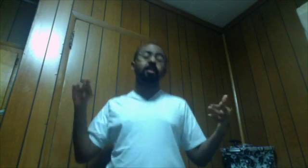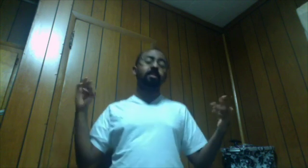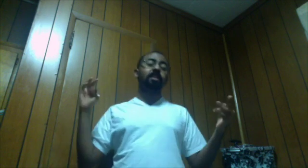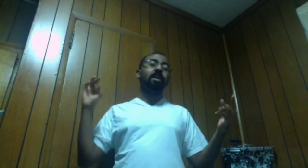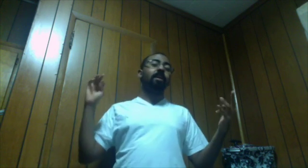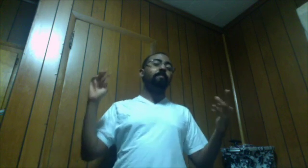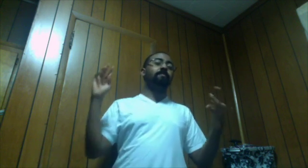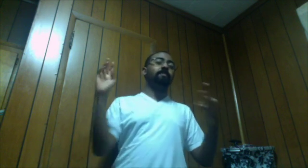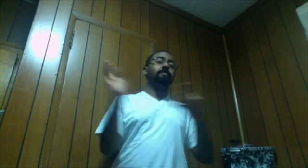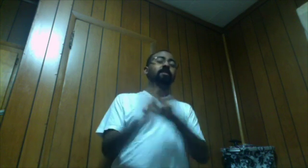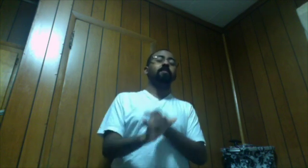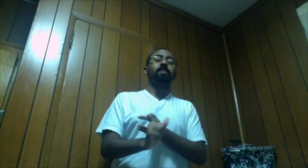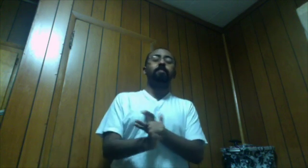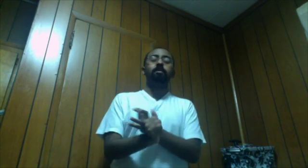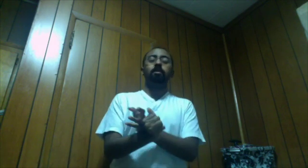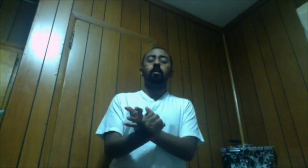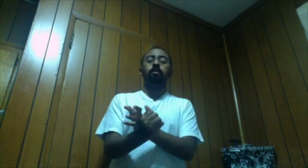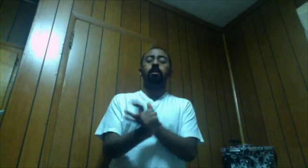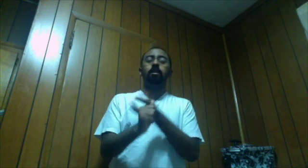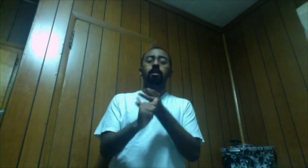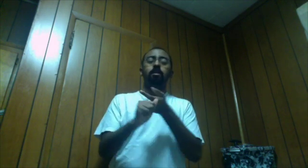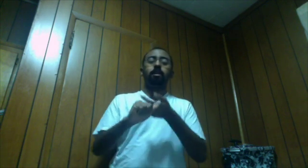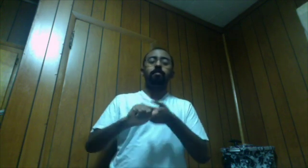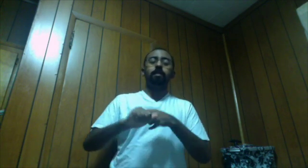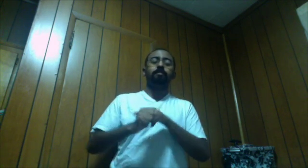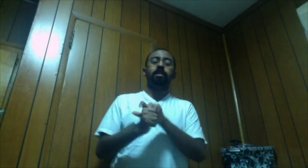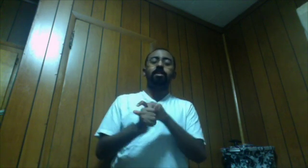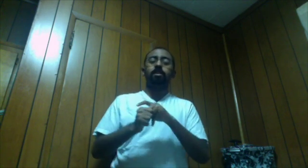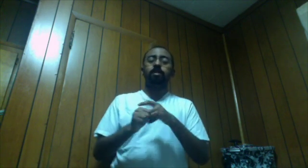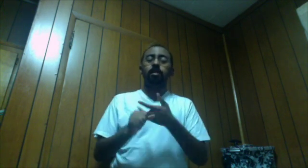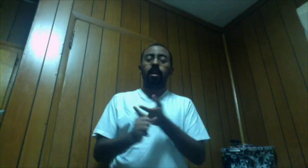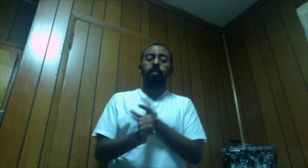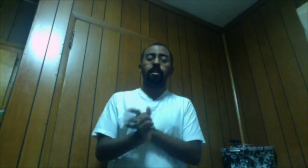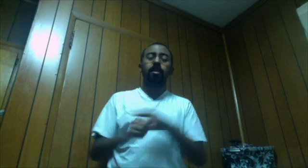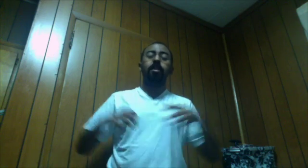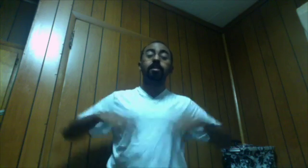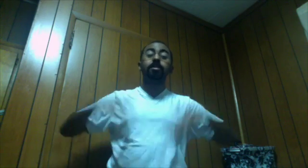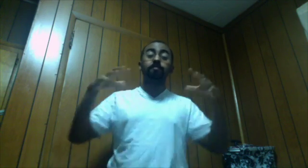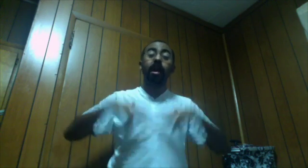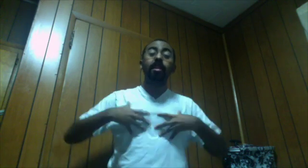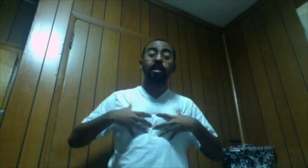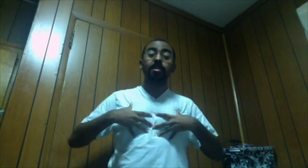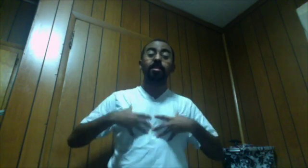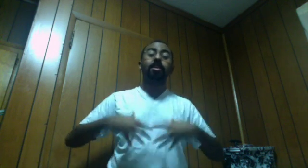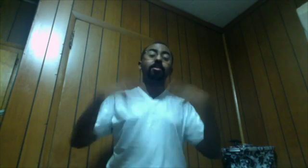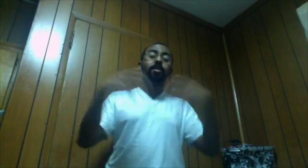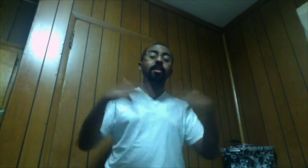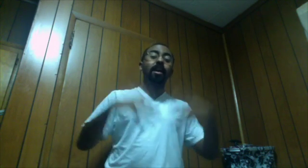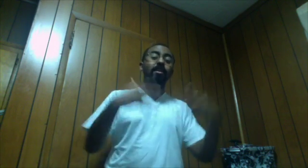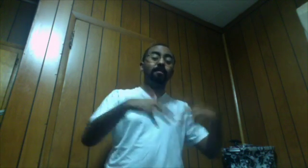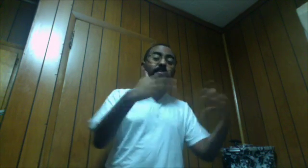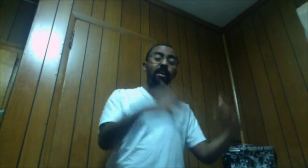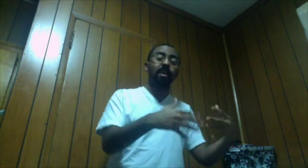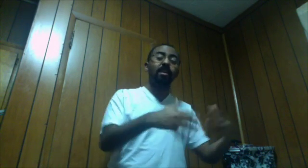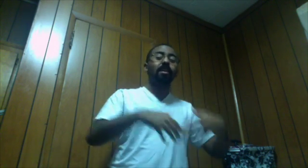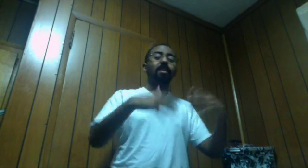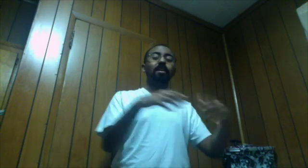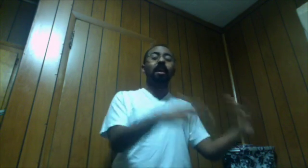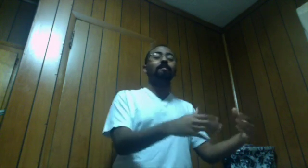is not people overall impression of the anime. This is my list. You cannot complain in the comment